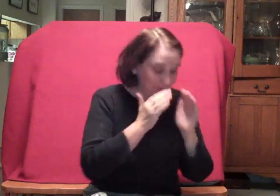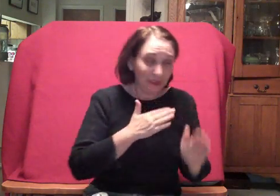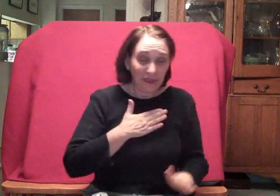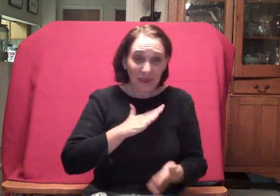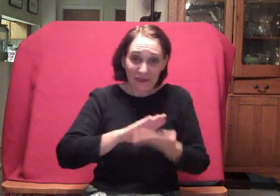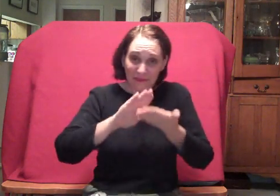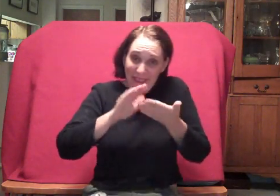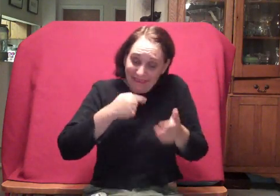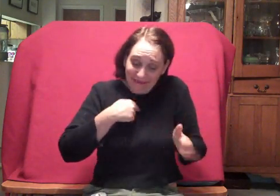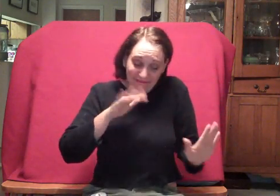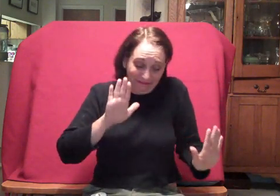Excuse me.